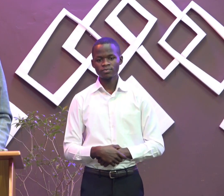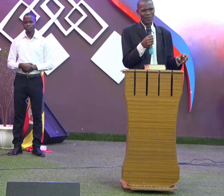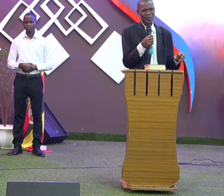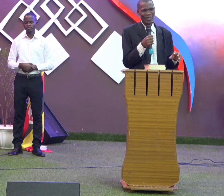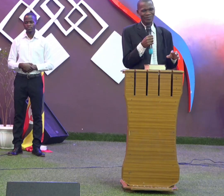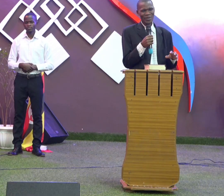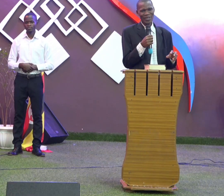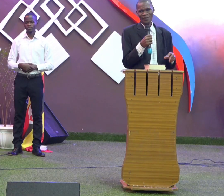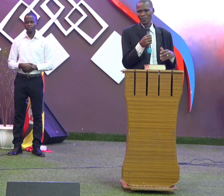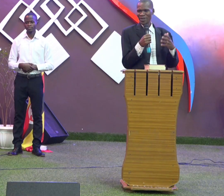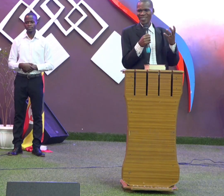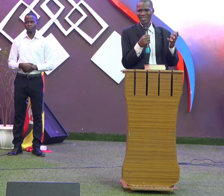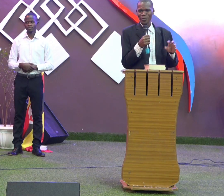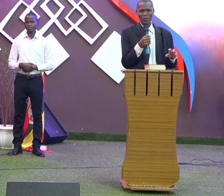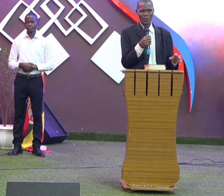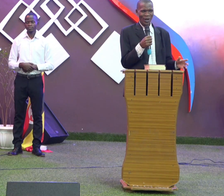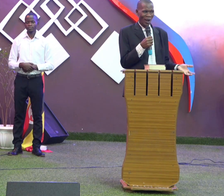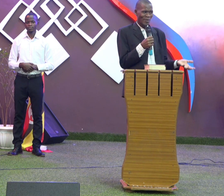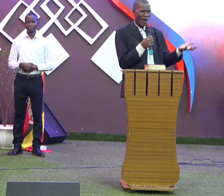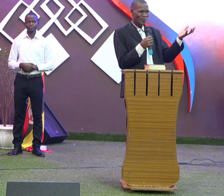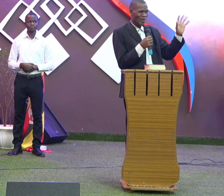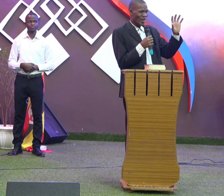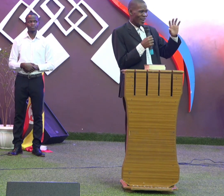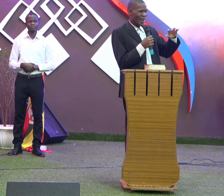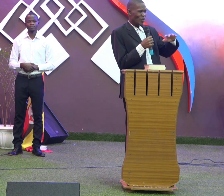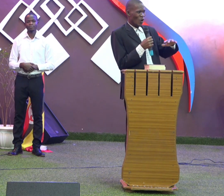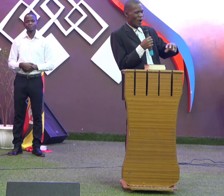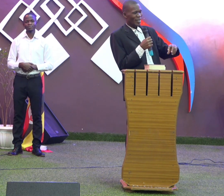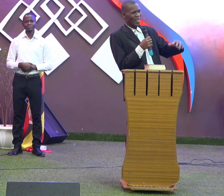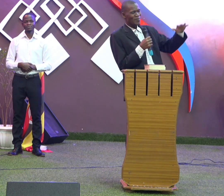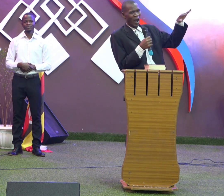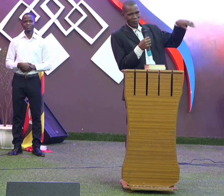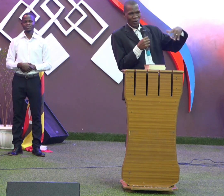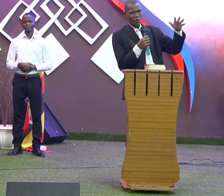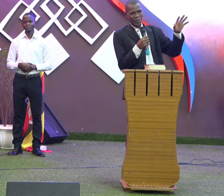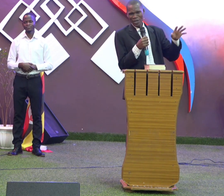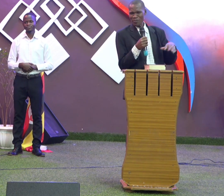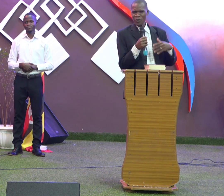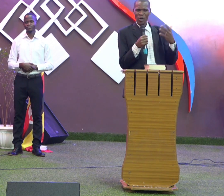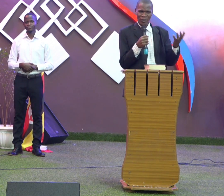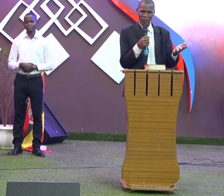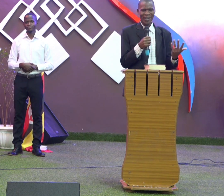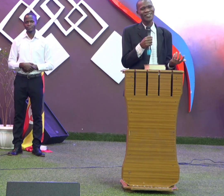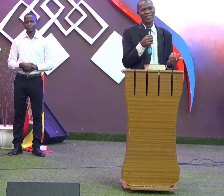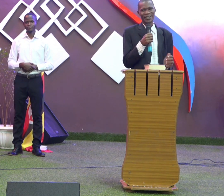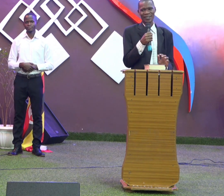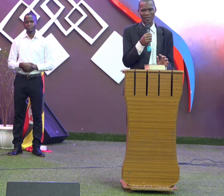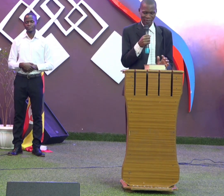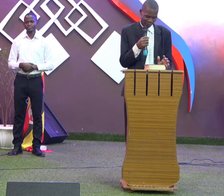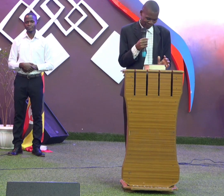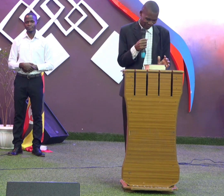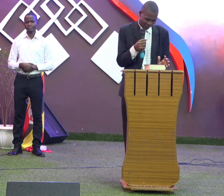time, sometimes during maybe heavy praise, they would also come up and climb up the walls, maybe to worship, I can't